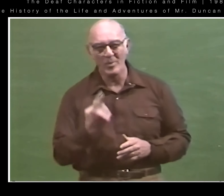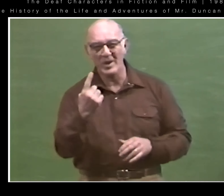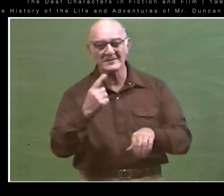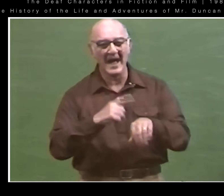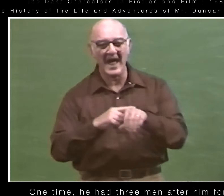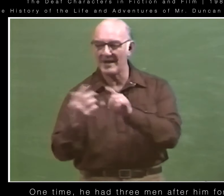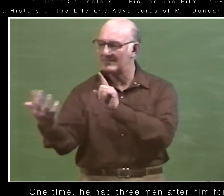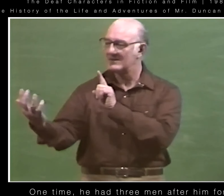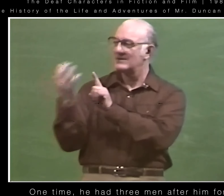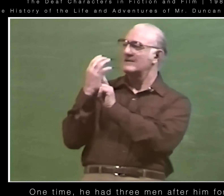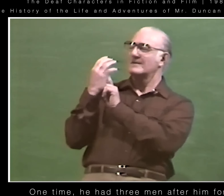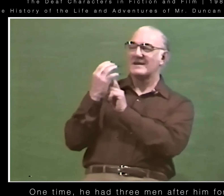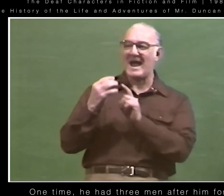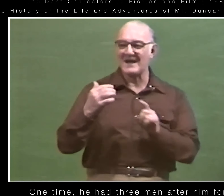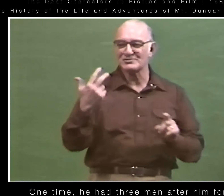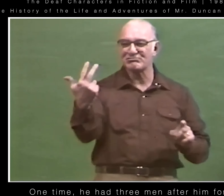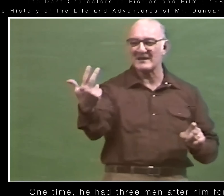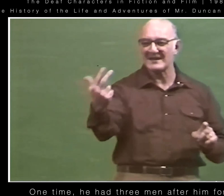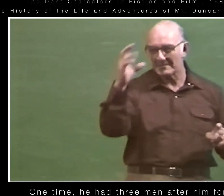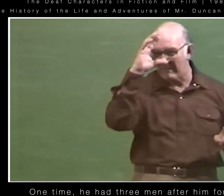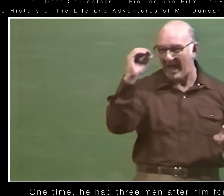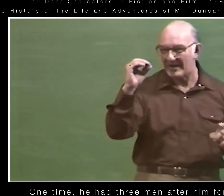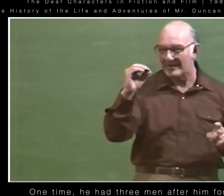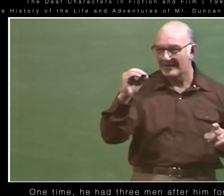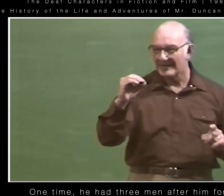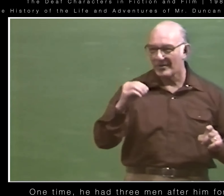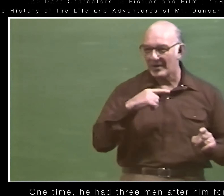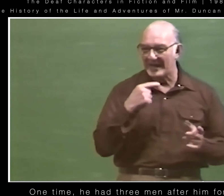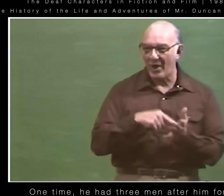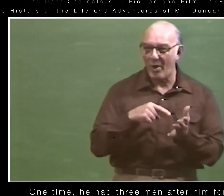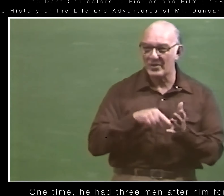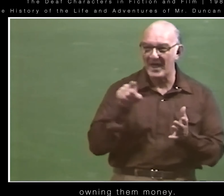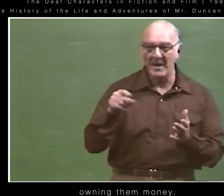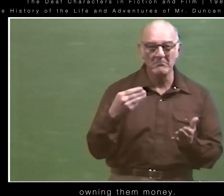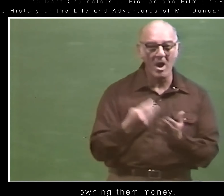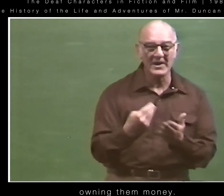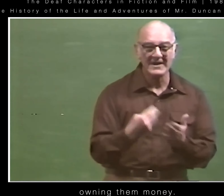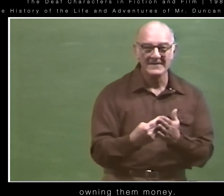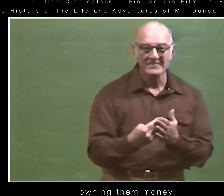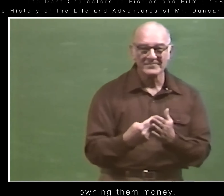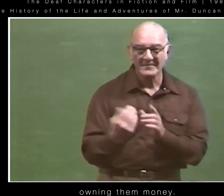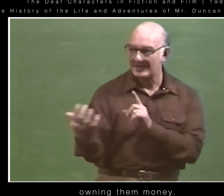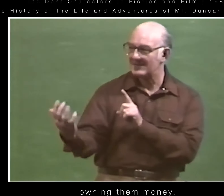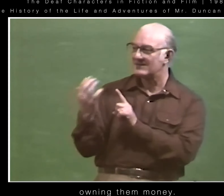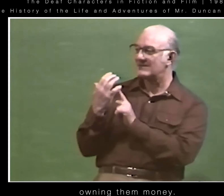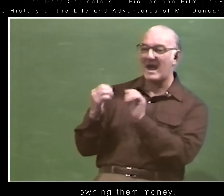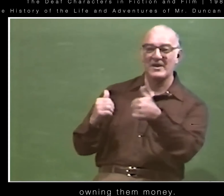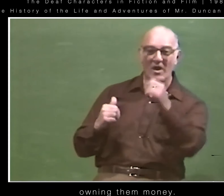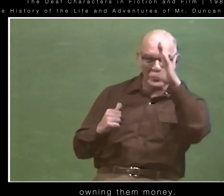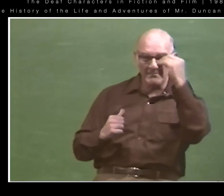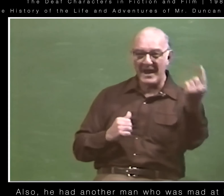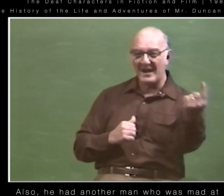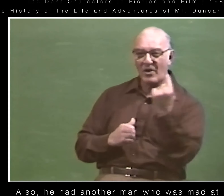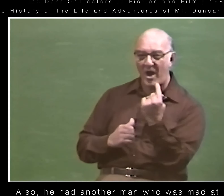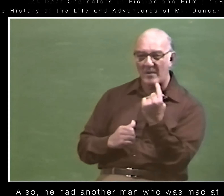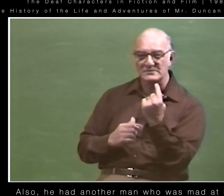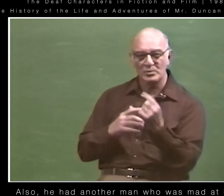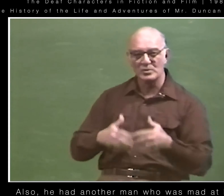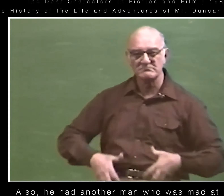One time, he had 3 men. He owed them money. And another man comes who was